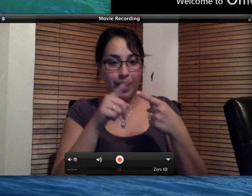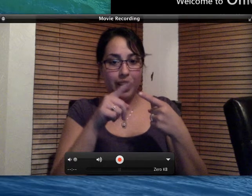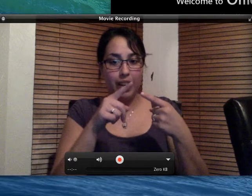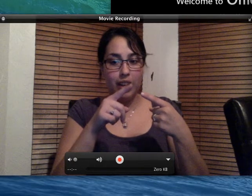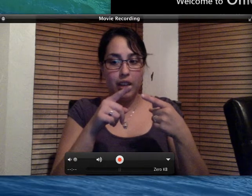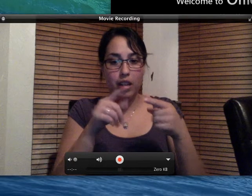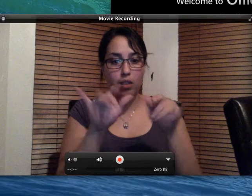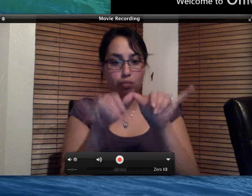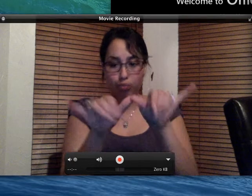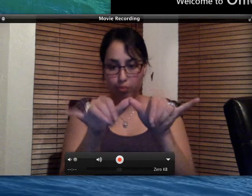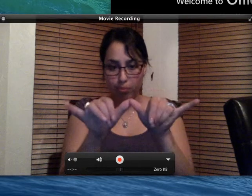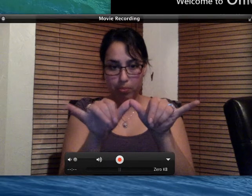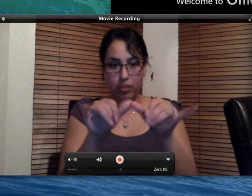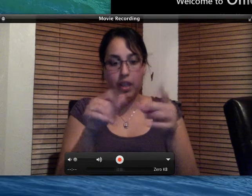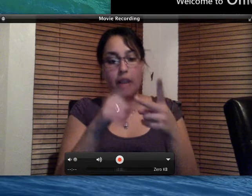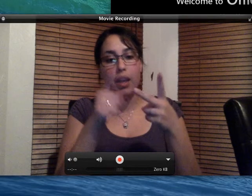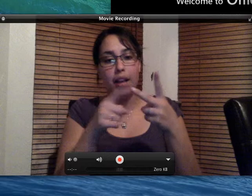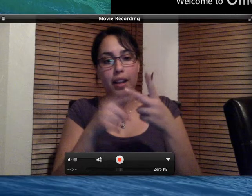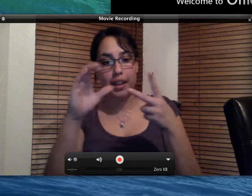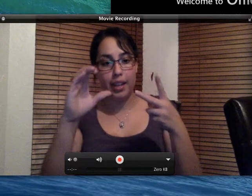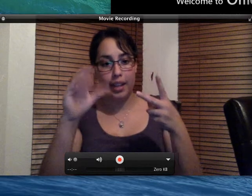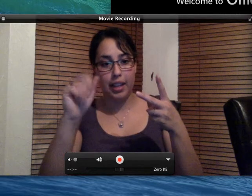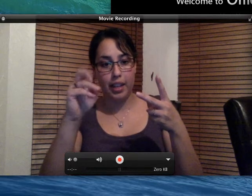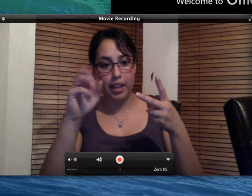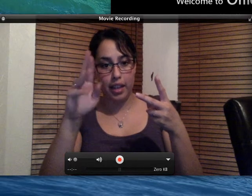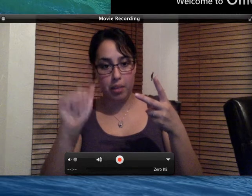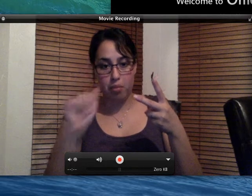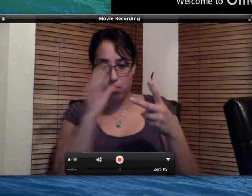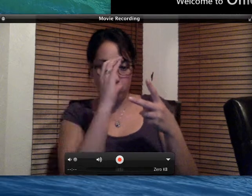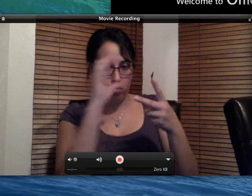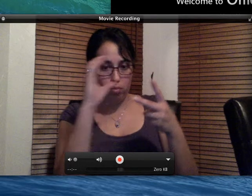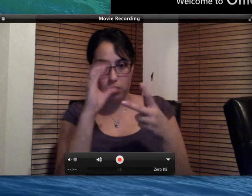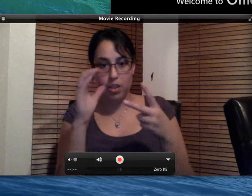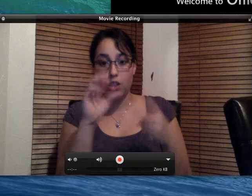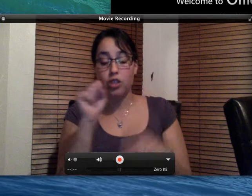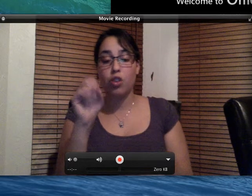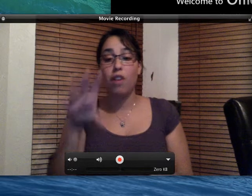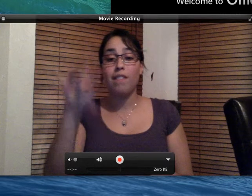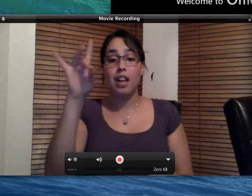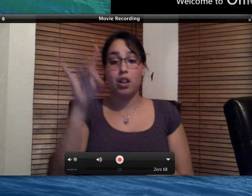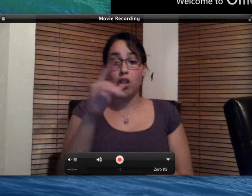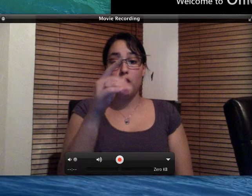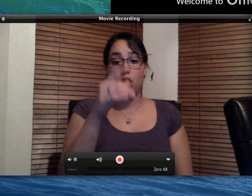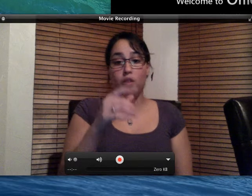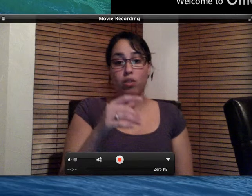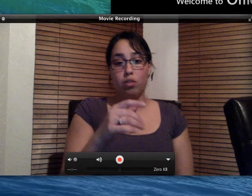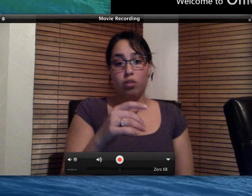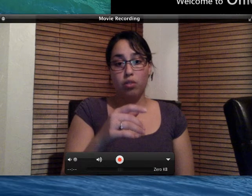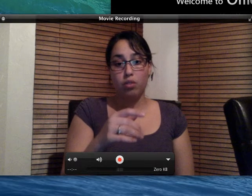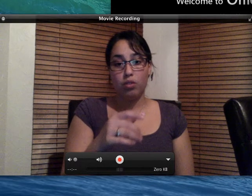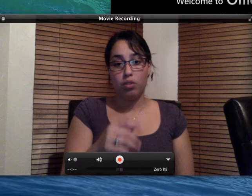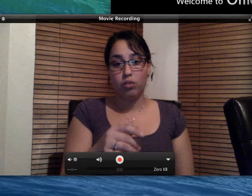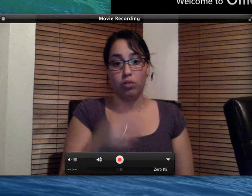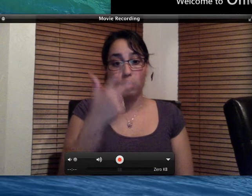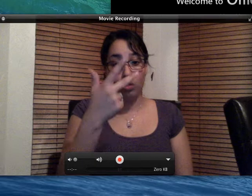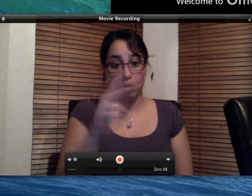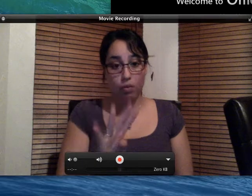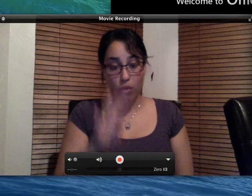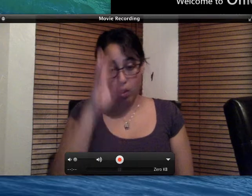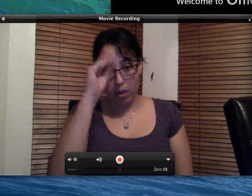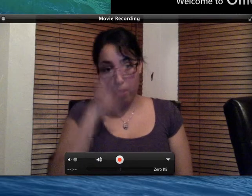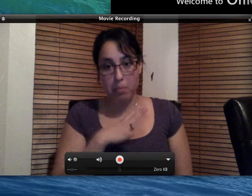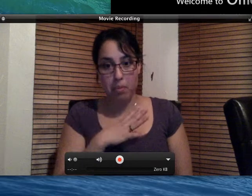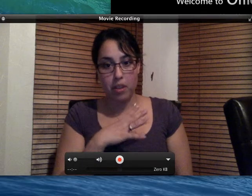And in fact, he found that in 3/4 of the men, the stuff it just kind of slopped out. It